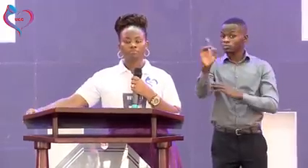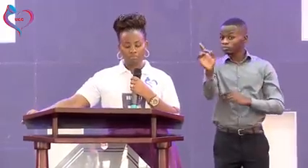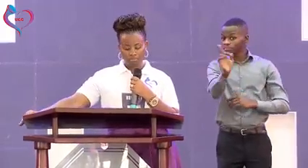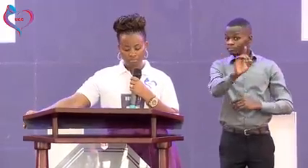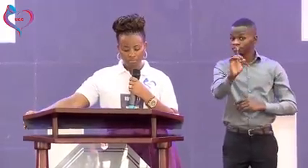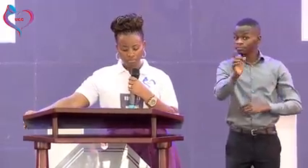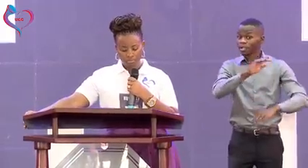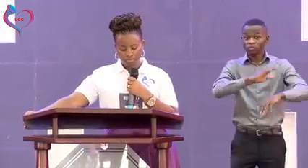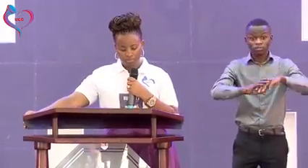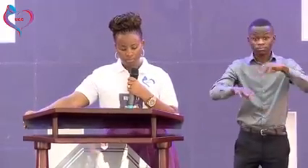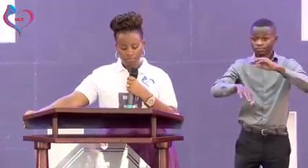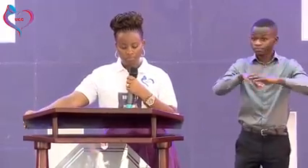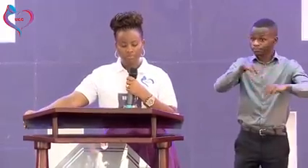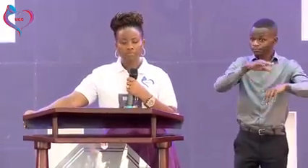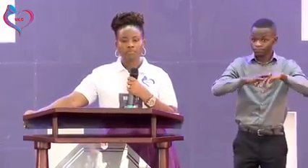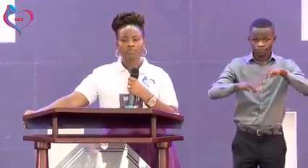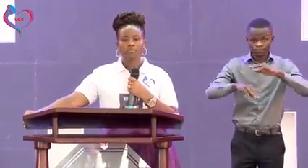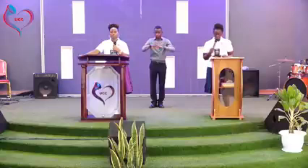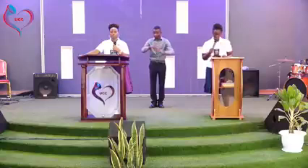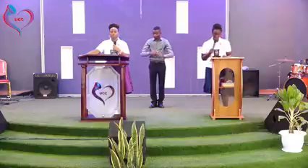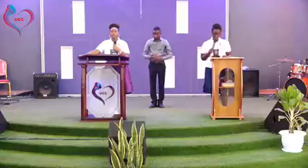all. But he